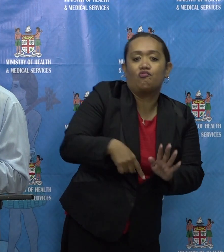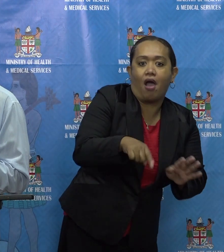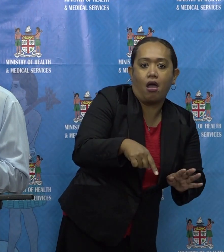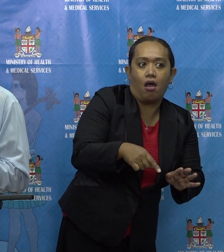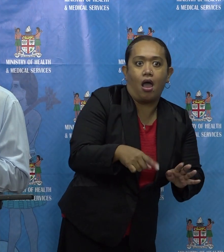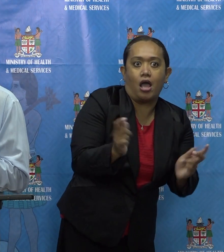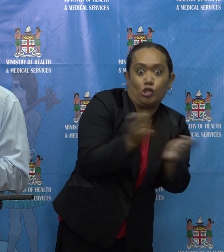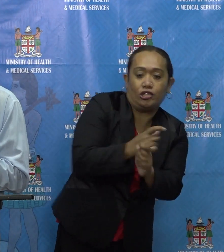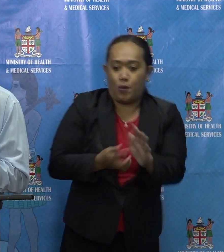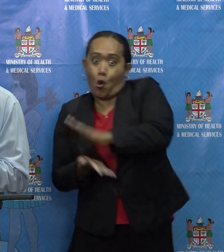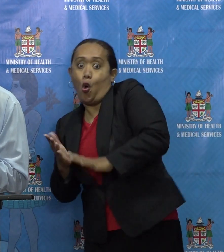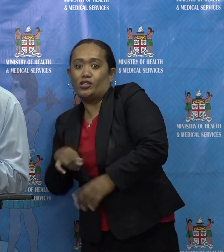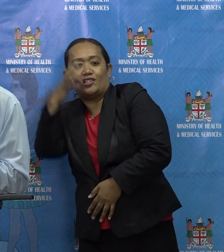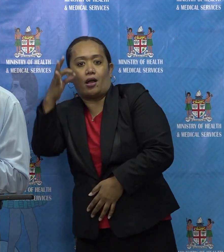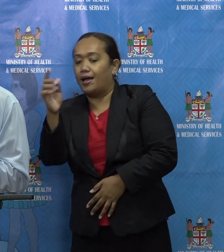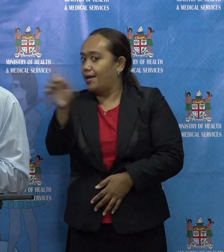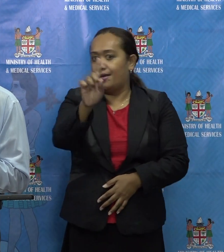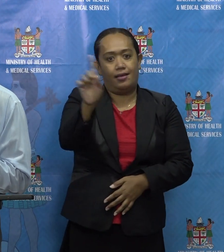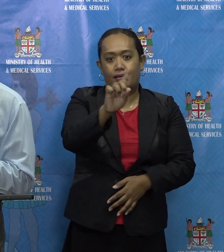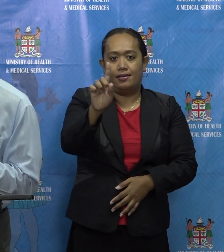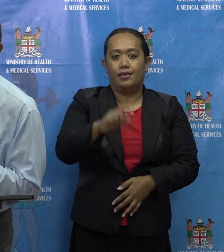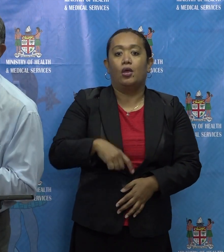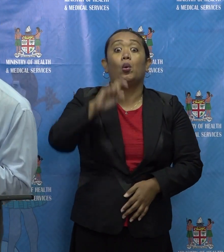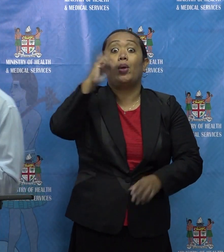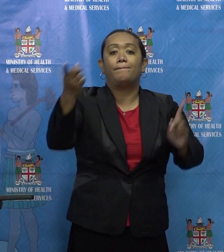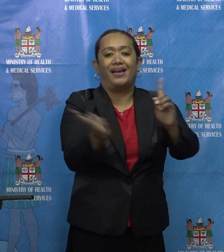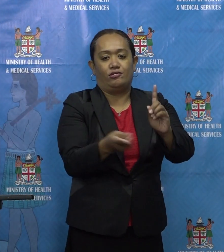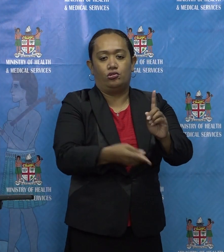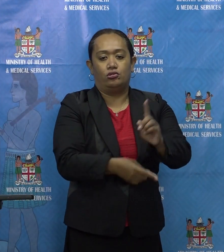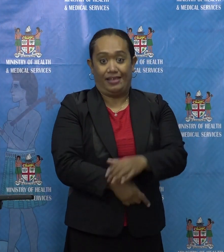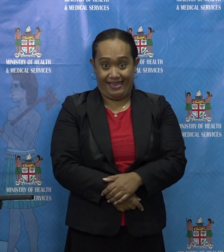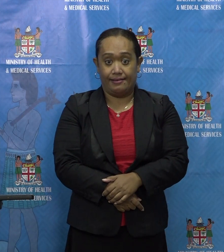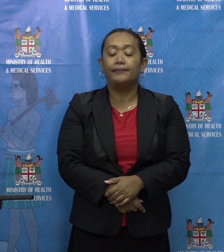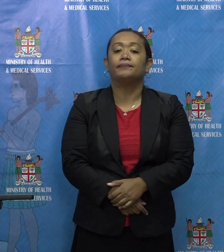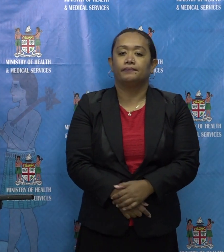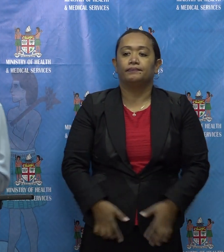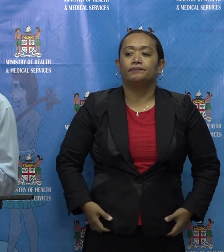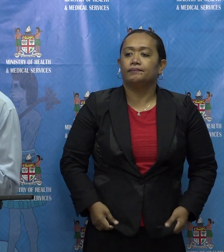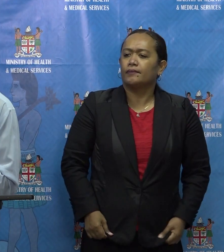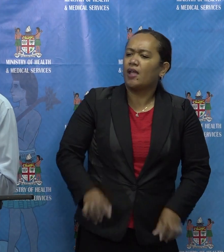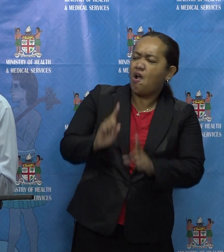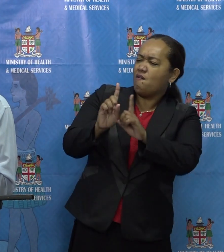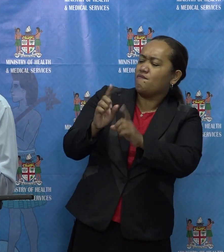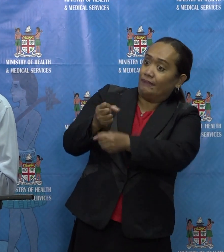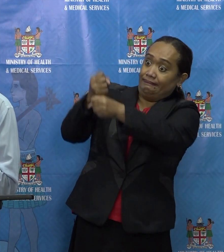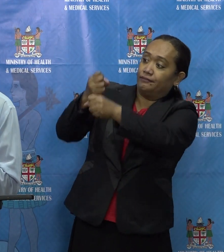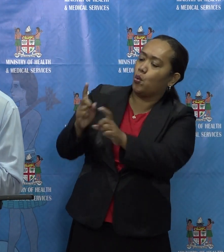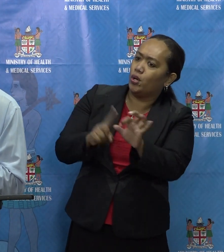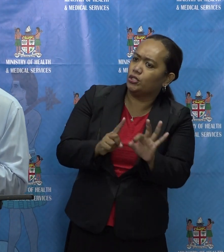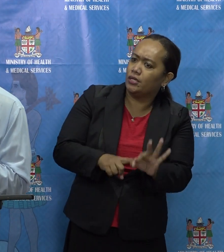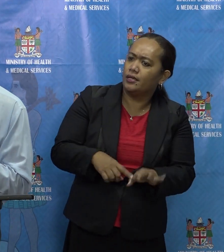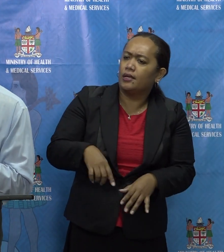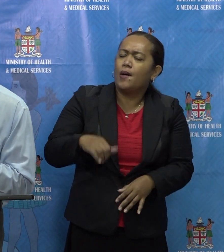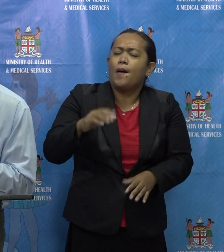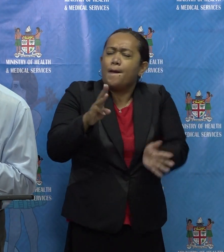the public health punishment is quite severe. So just a follow-up question to that. Monday morning,